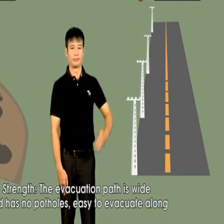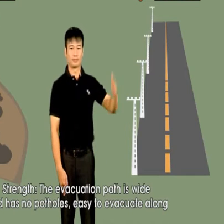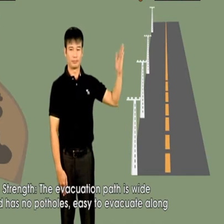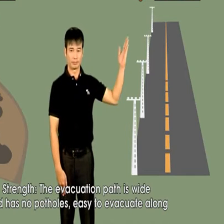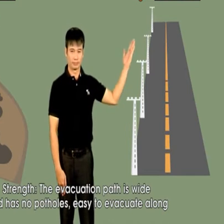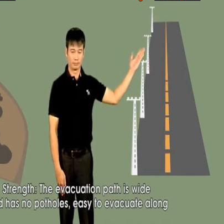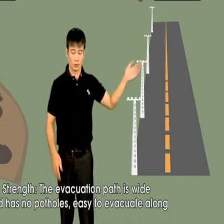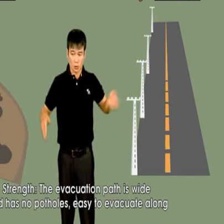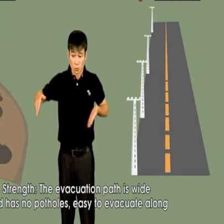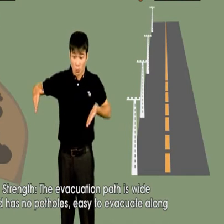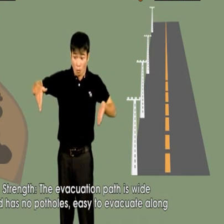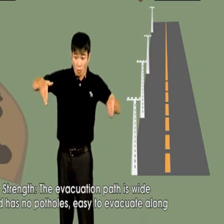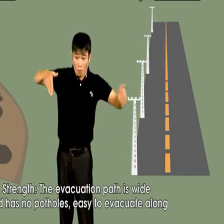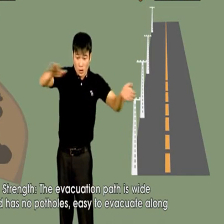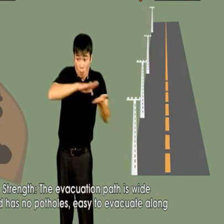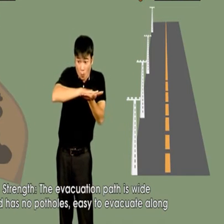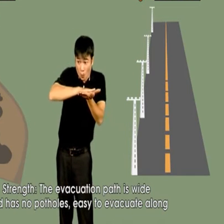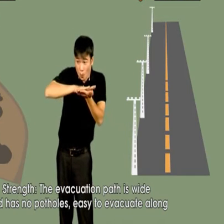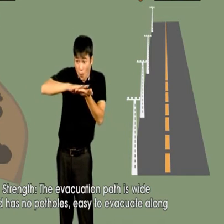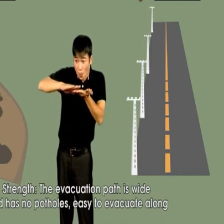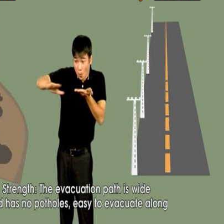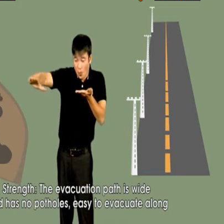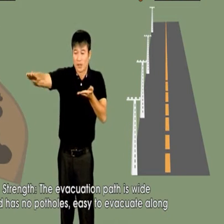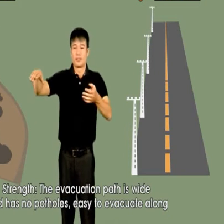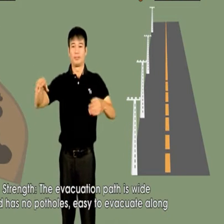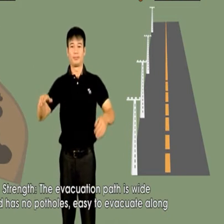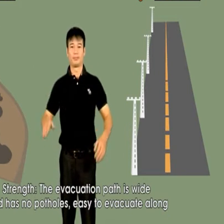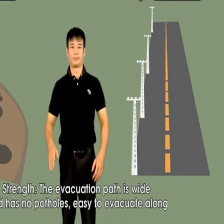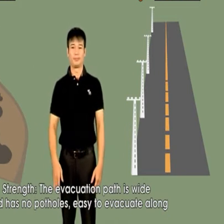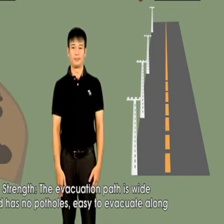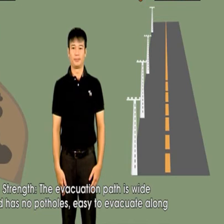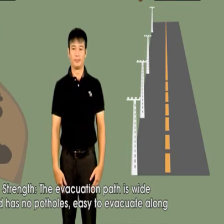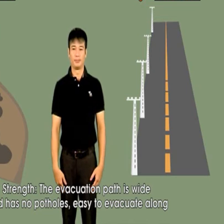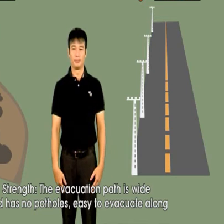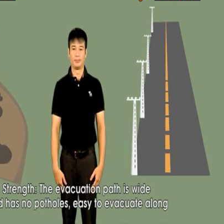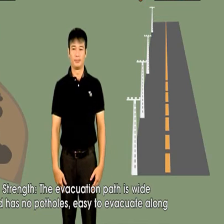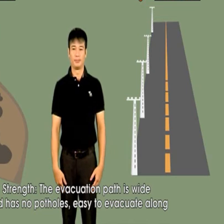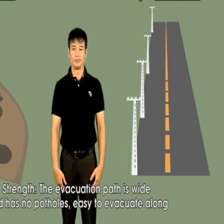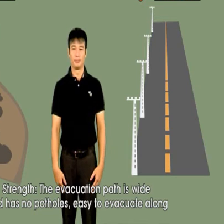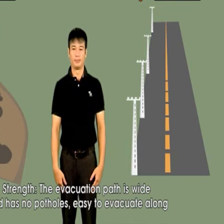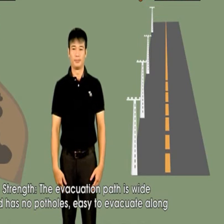Strength. The evacuation path is wide and has no potholes, easy to evacuate along.